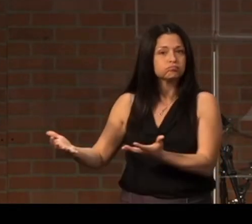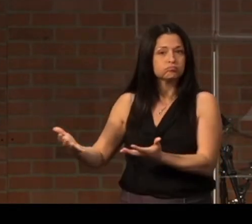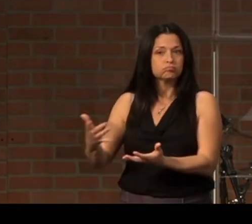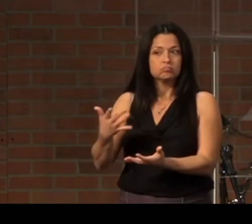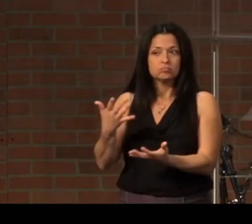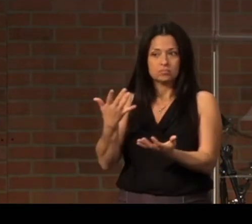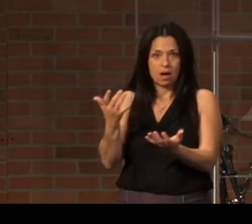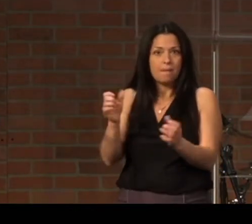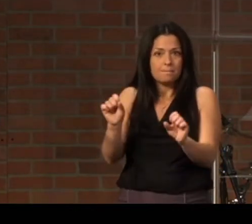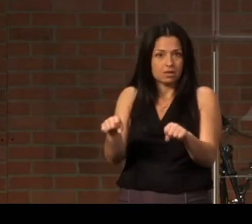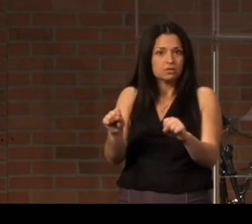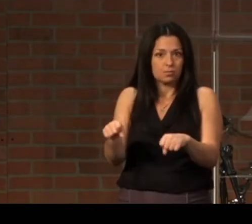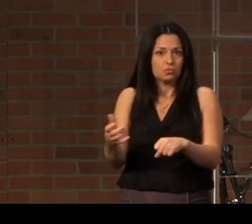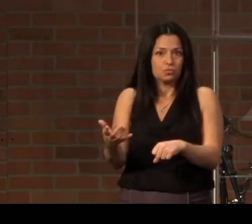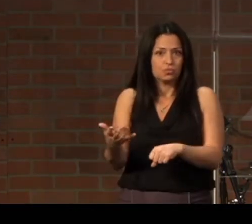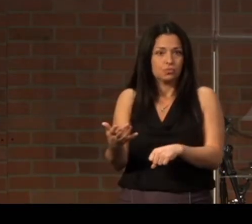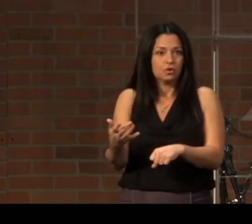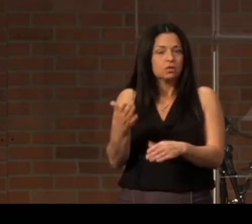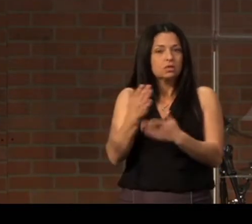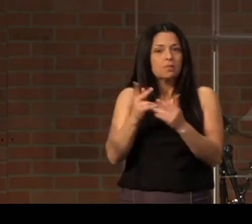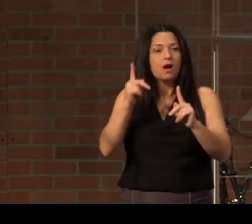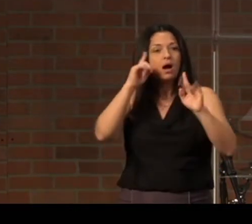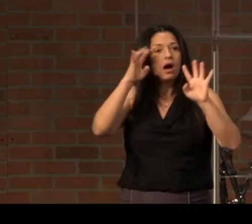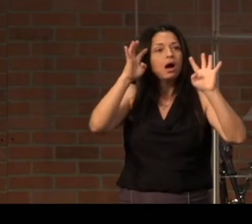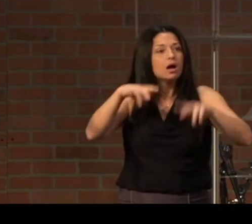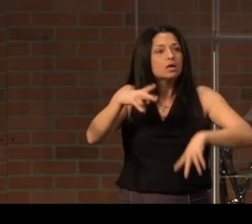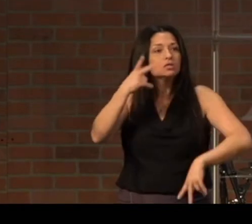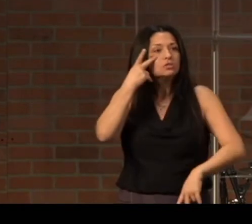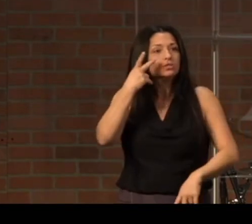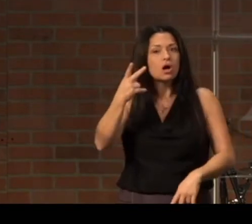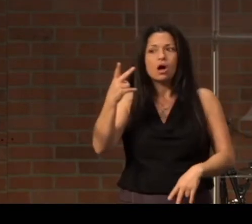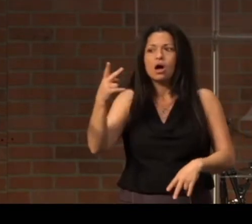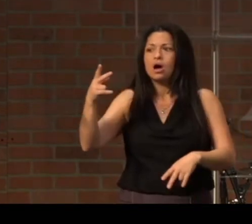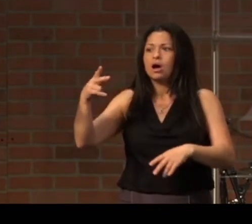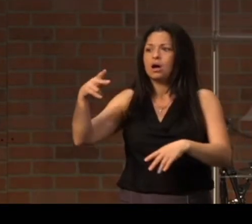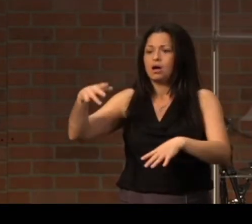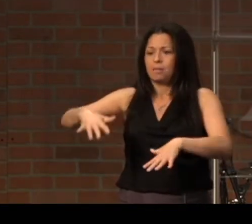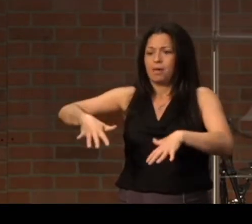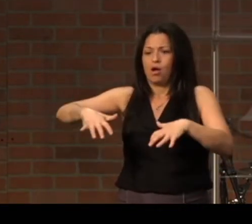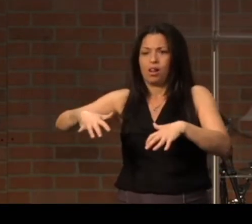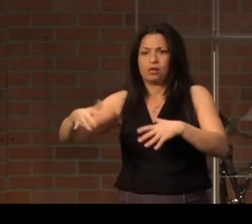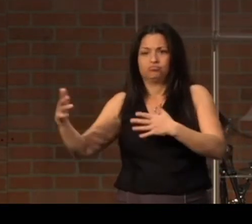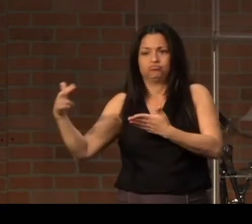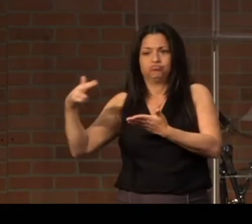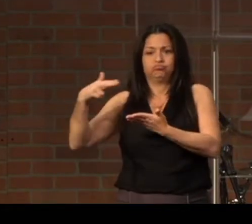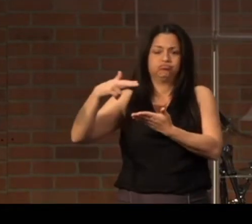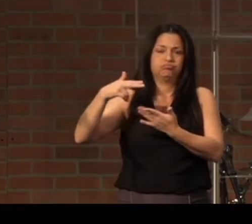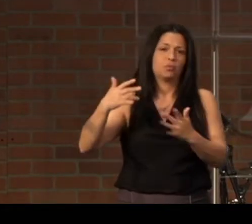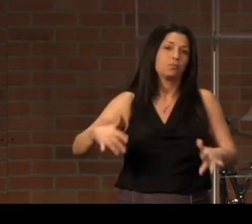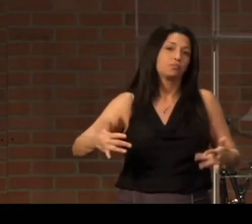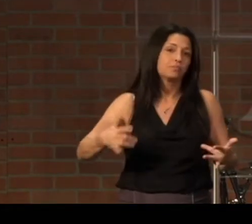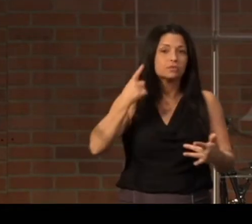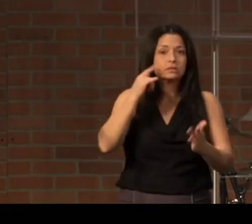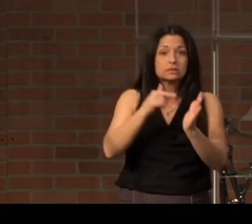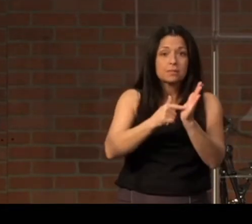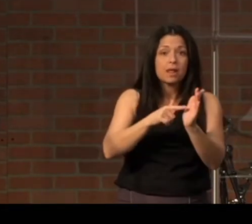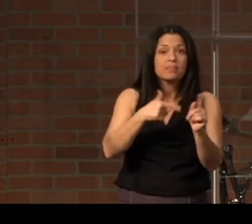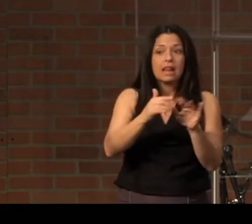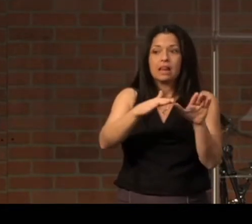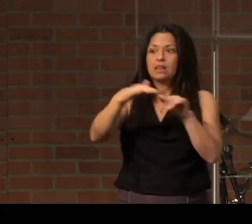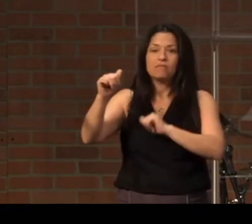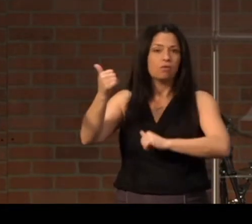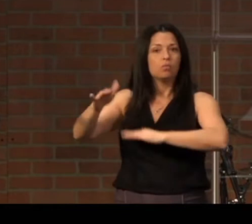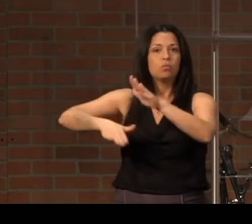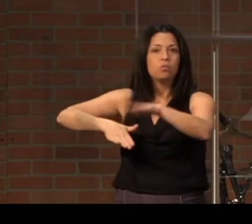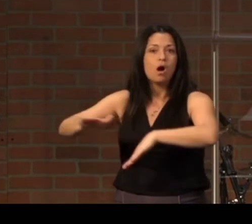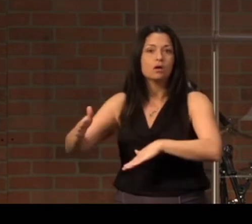The people were amazed. They saw him come in one. They saw him leave another way. Isn't that our story? The Bible says we were what? We